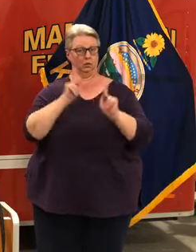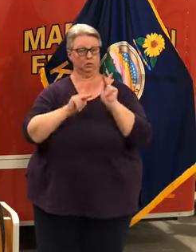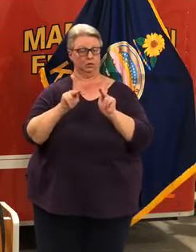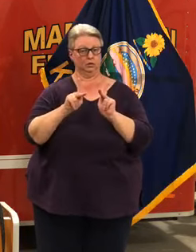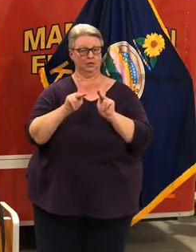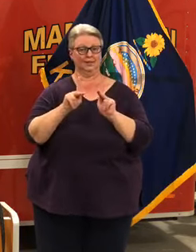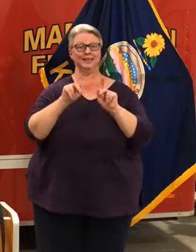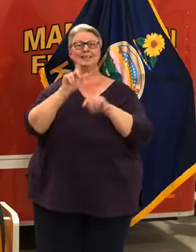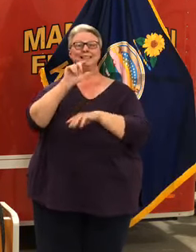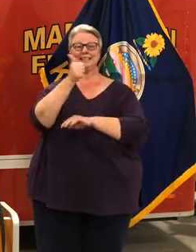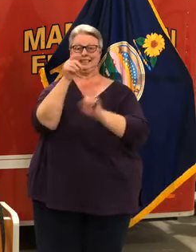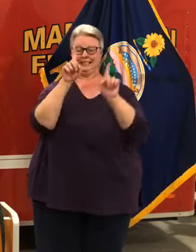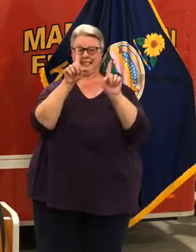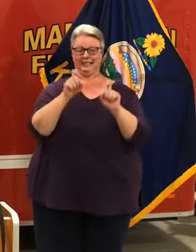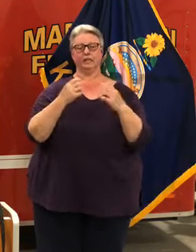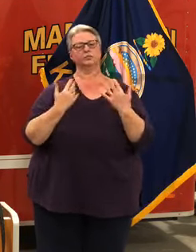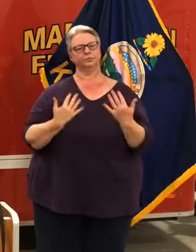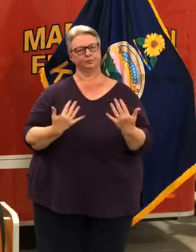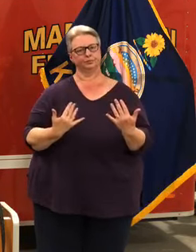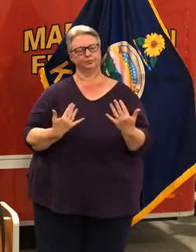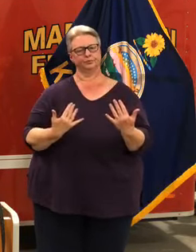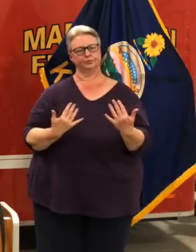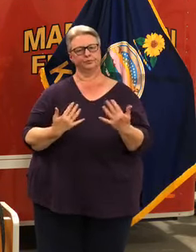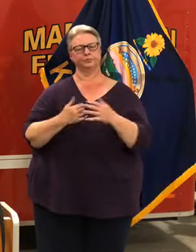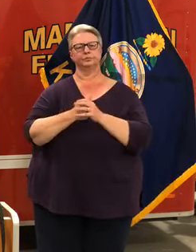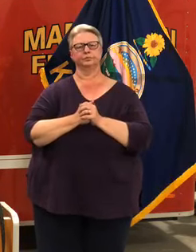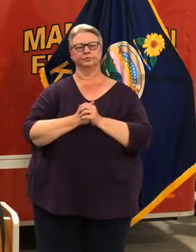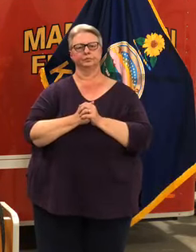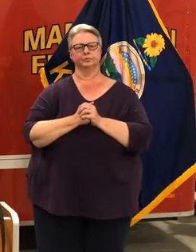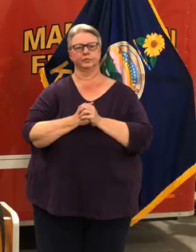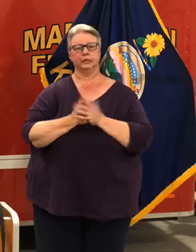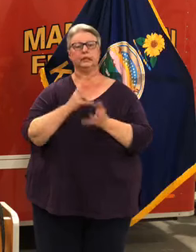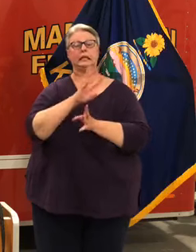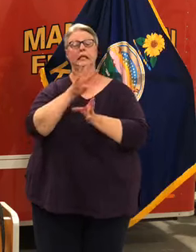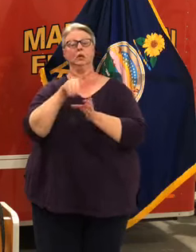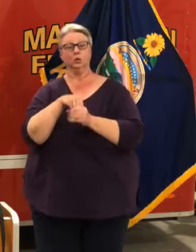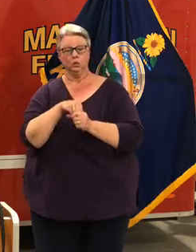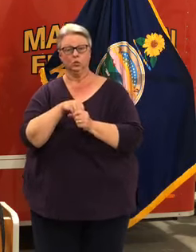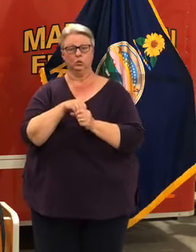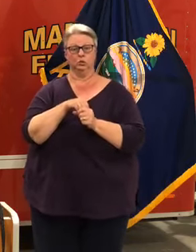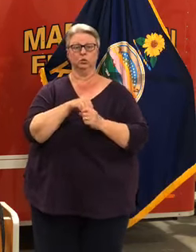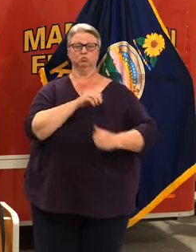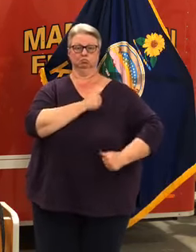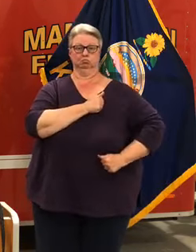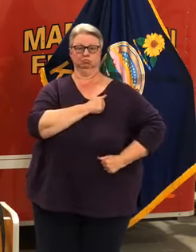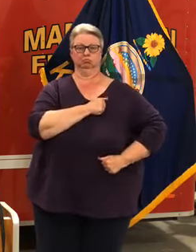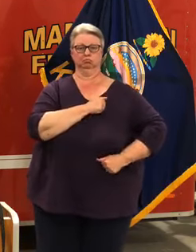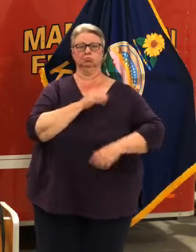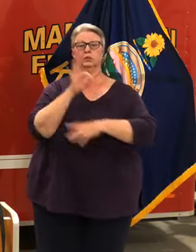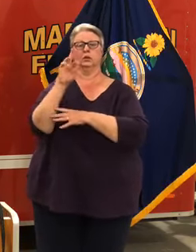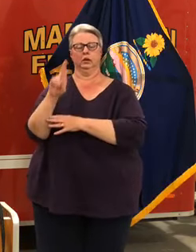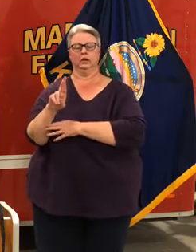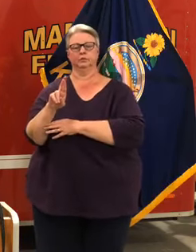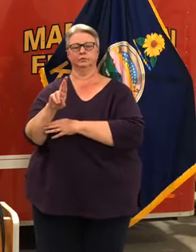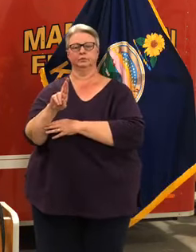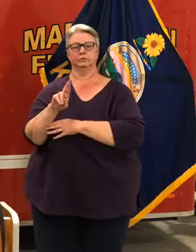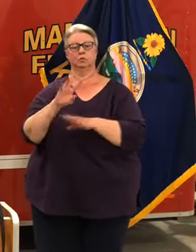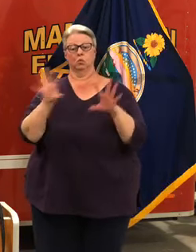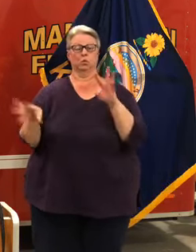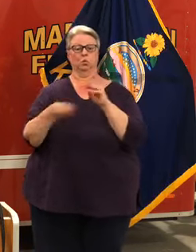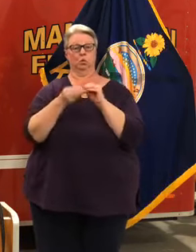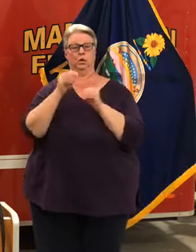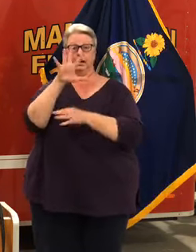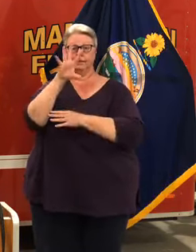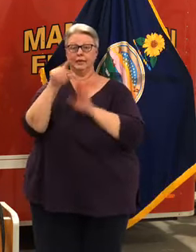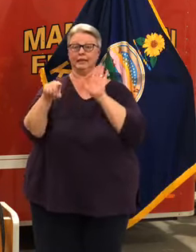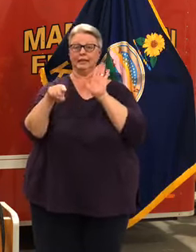tests pending. This number includes tests pending in Fort Riley. We have had a total of 50 negative tests so